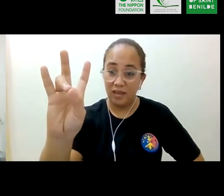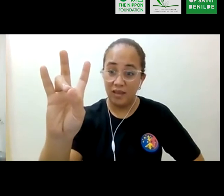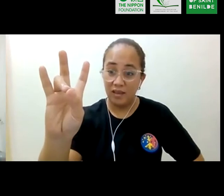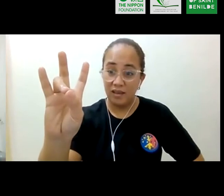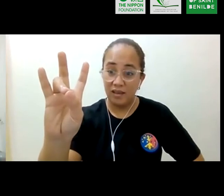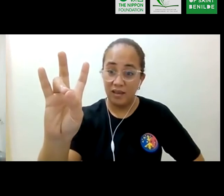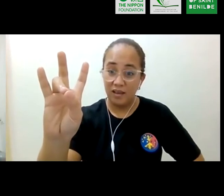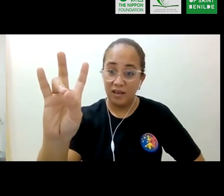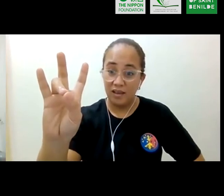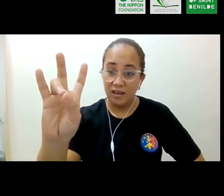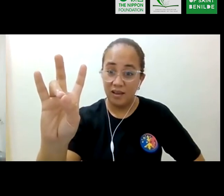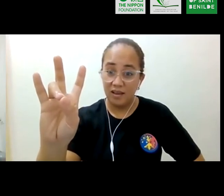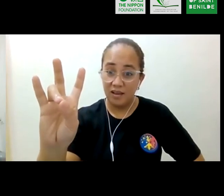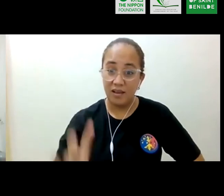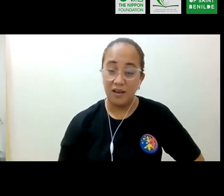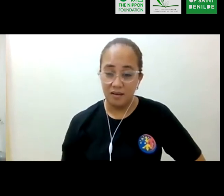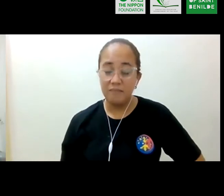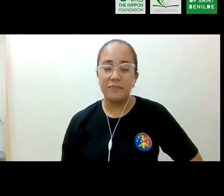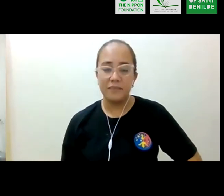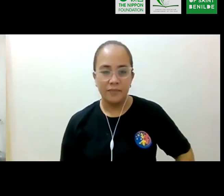This is Yami.